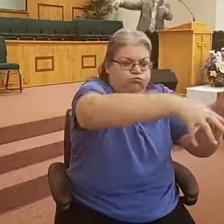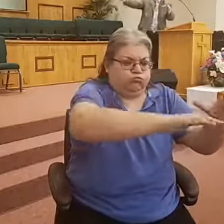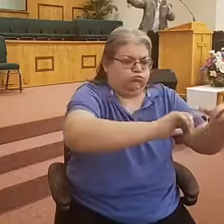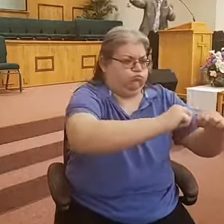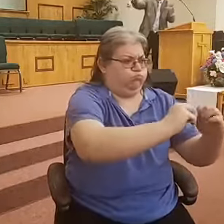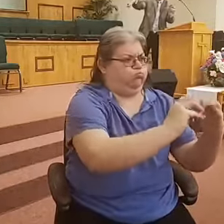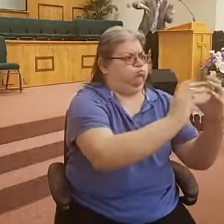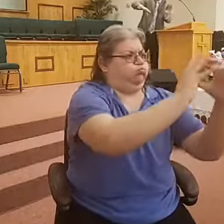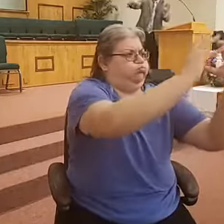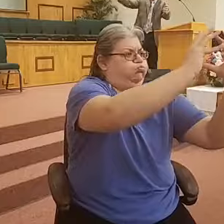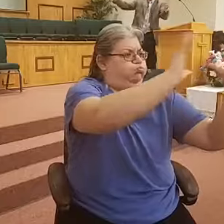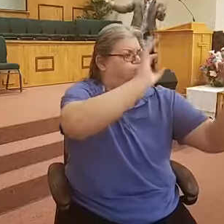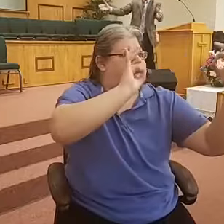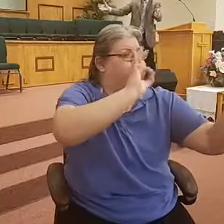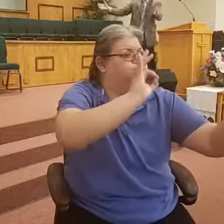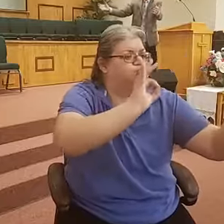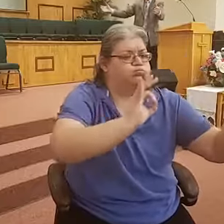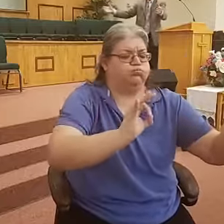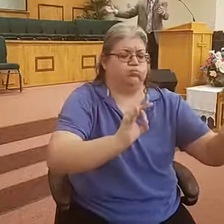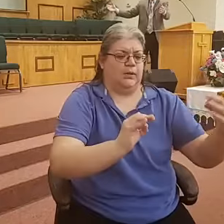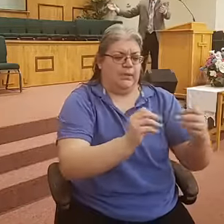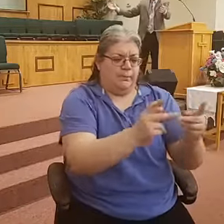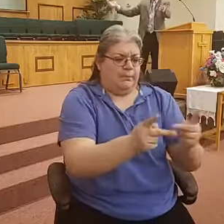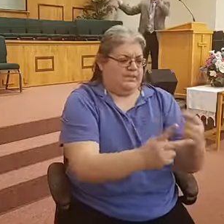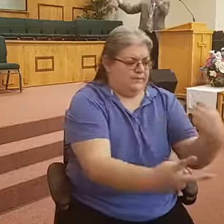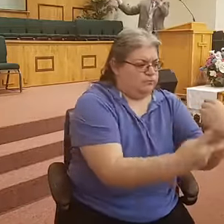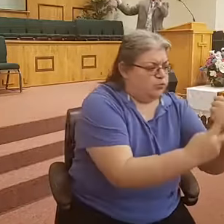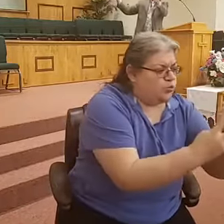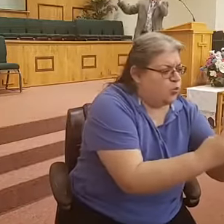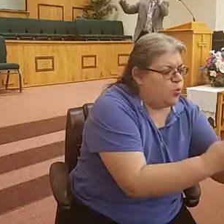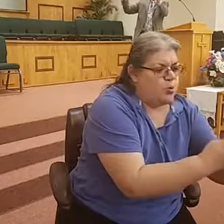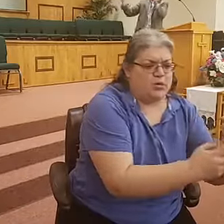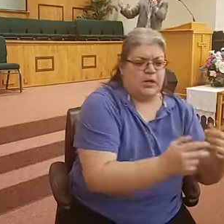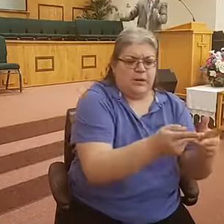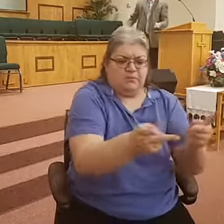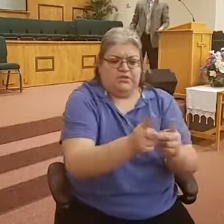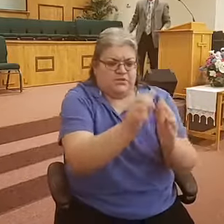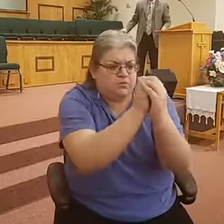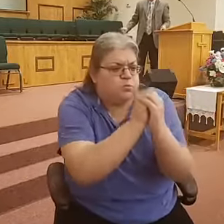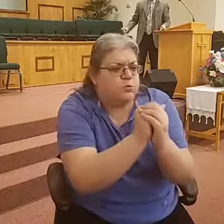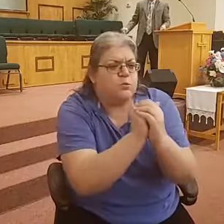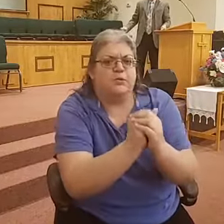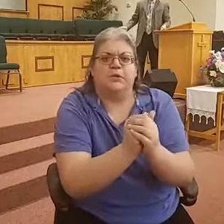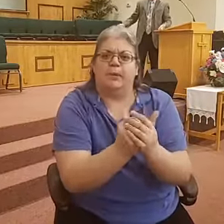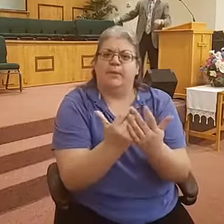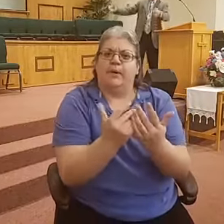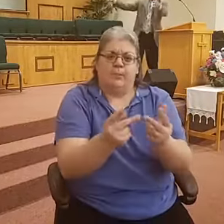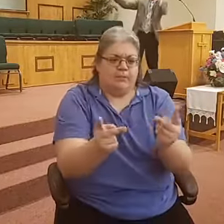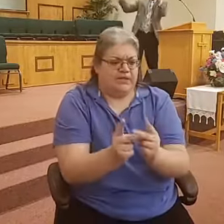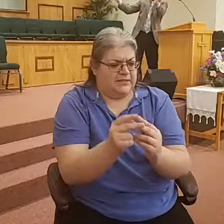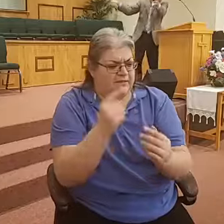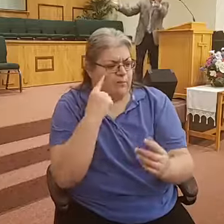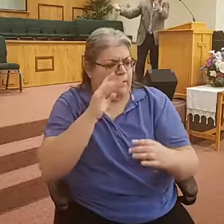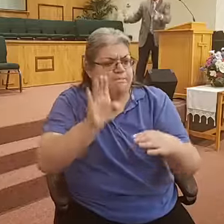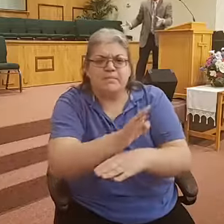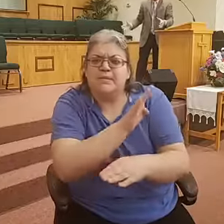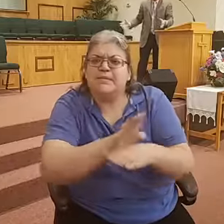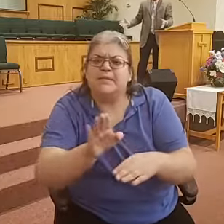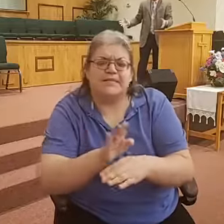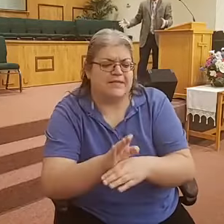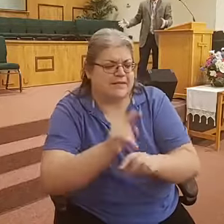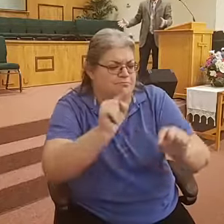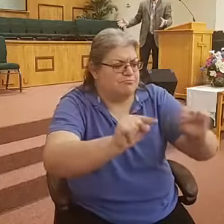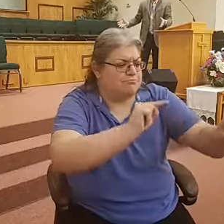Storage and places of worship and places of commerce and places to